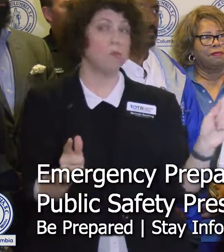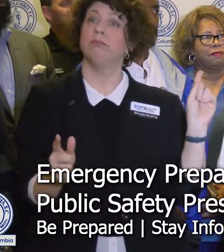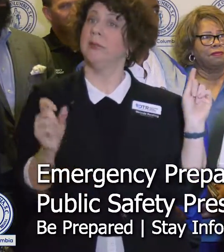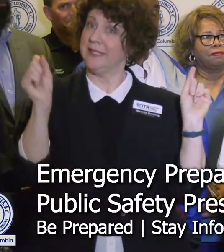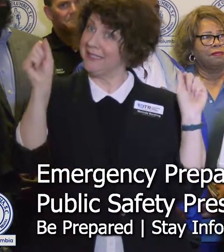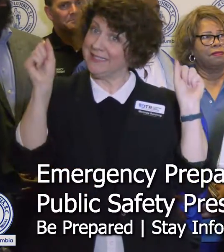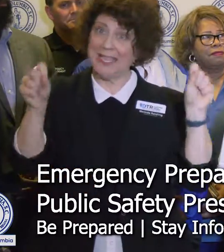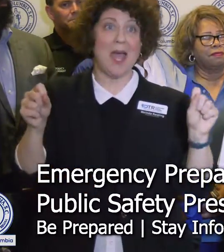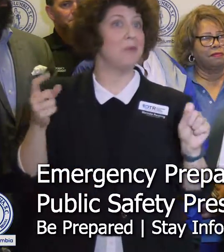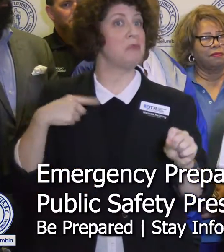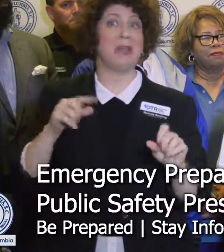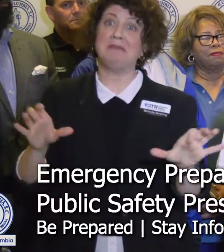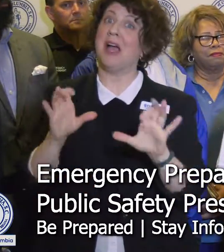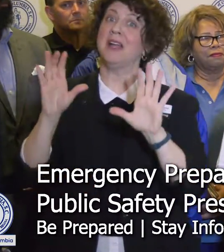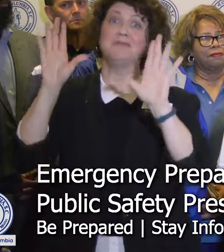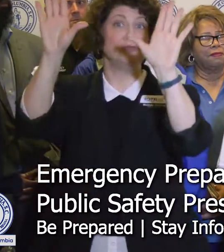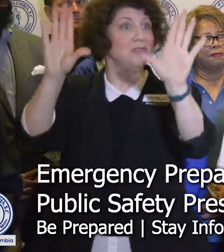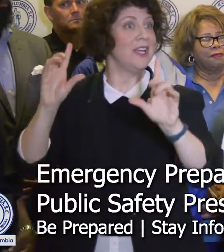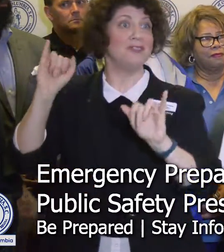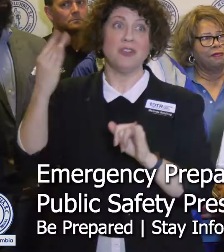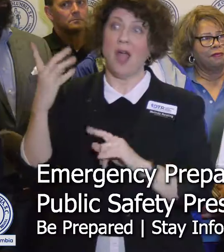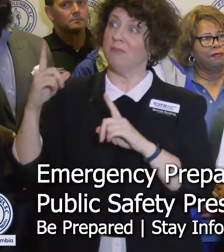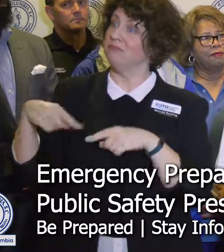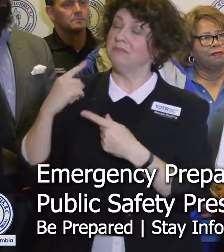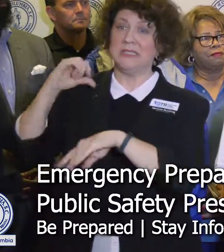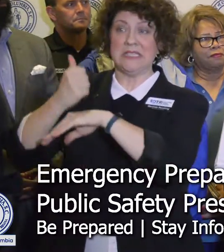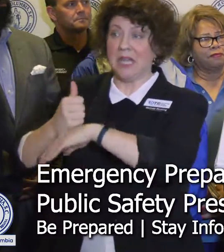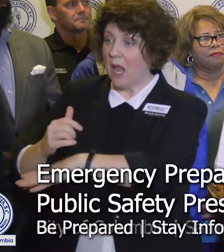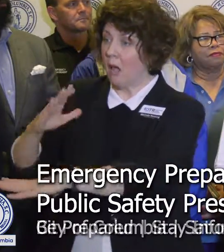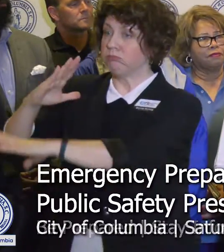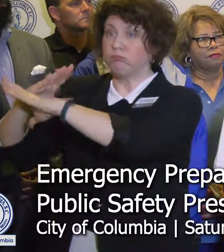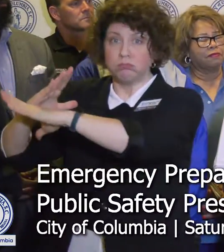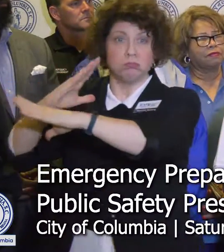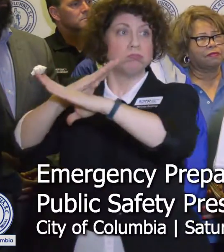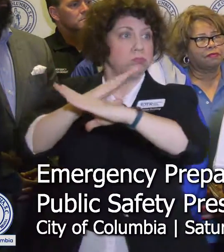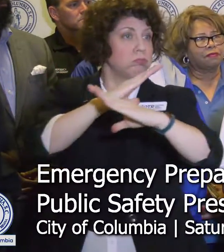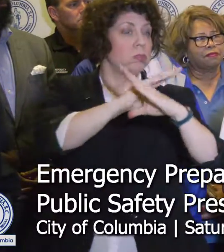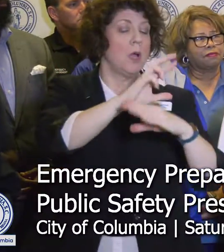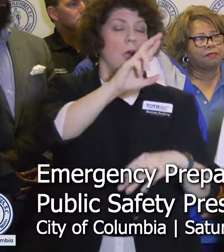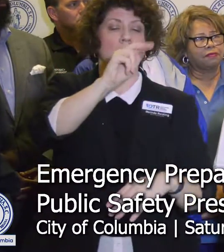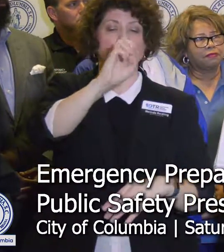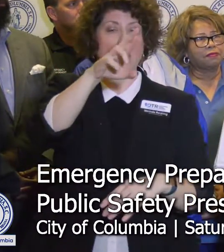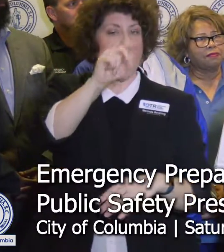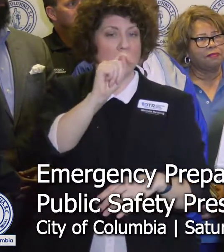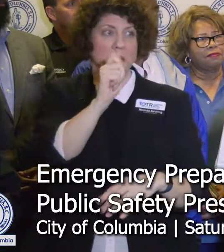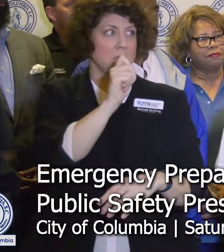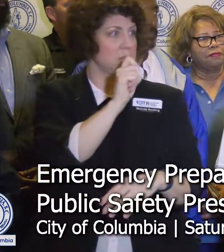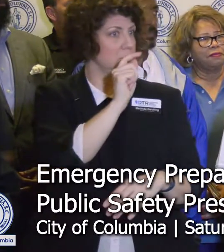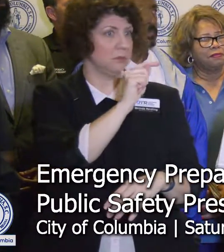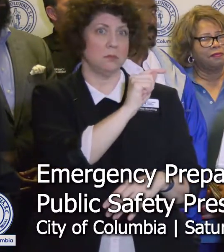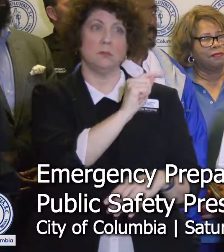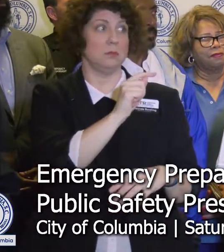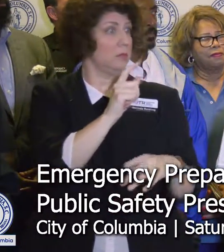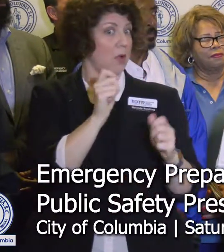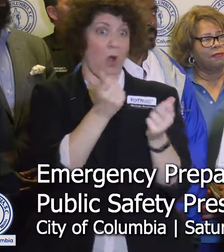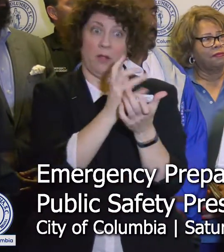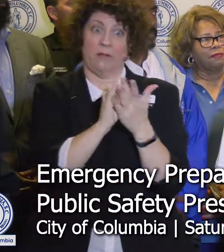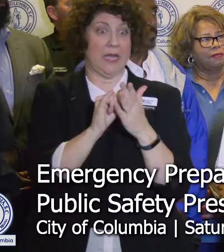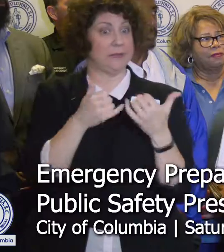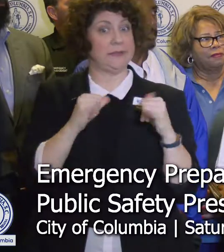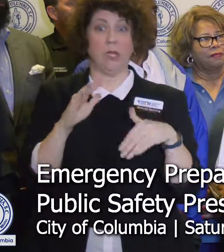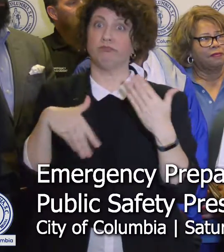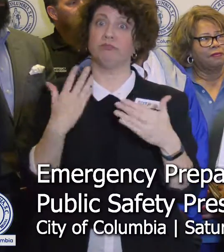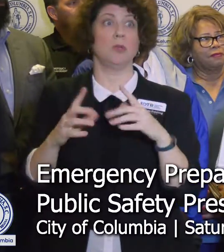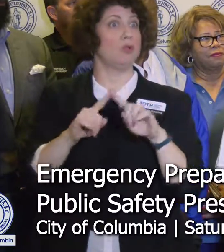Yep, we've done a great job of staging barricades. Robert, all of that still working as planned, so